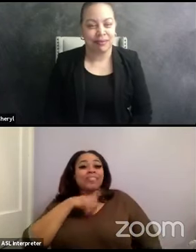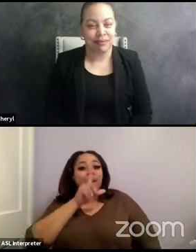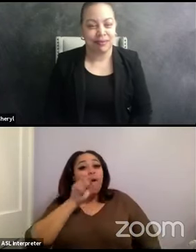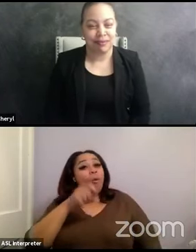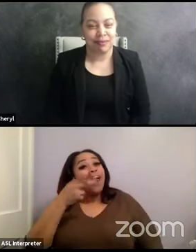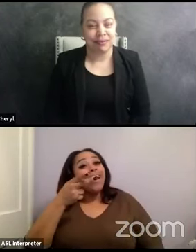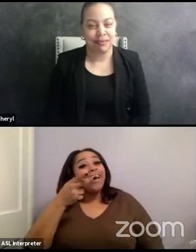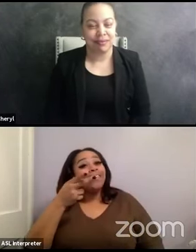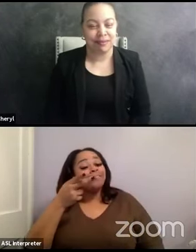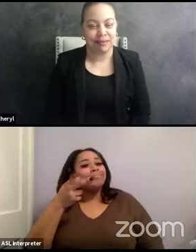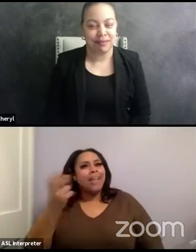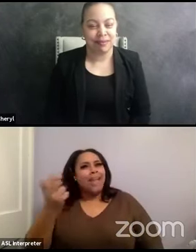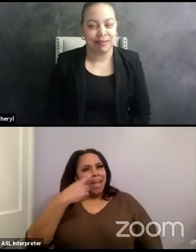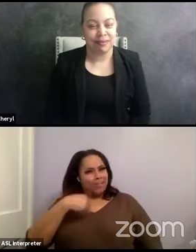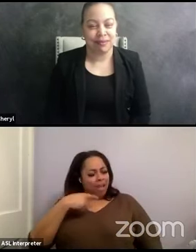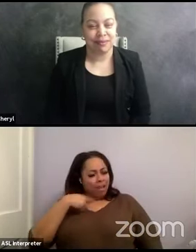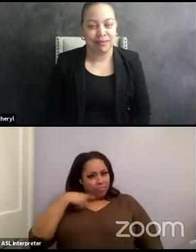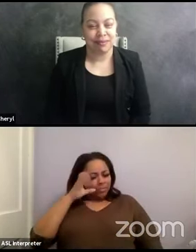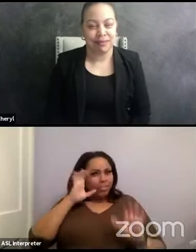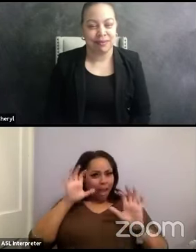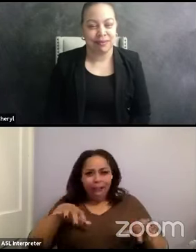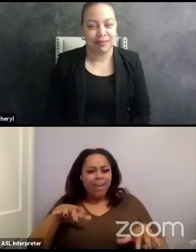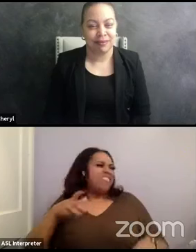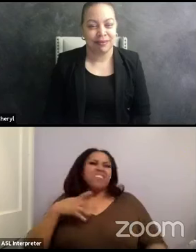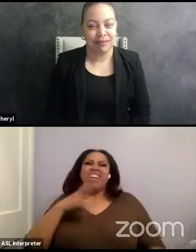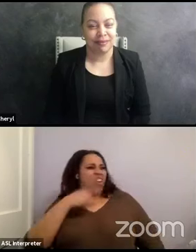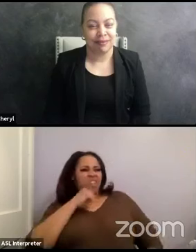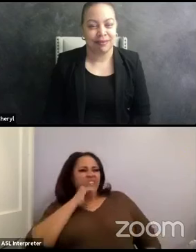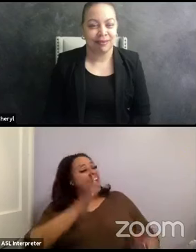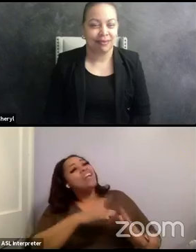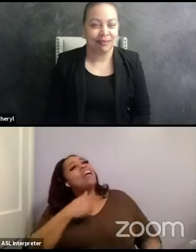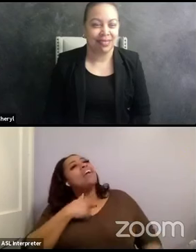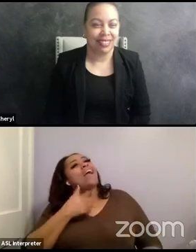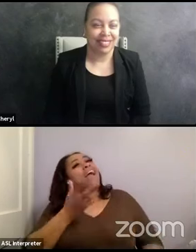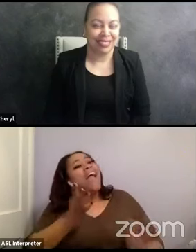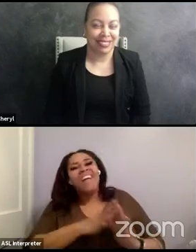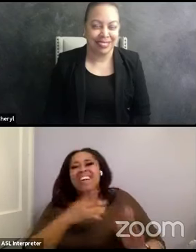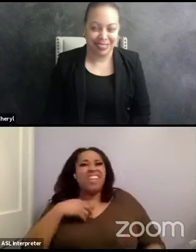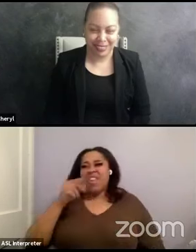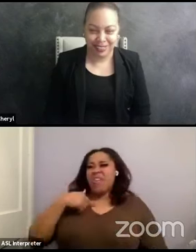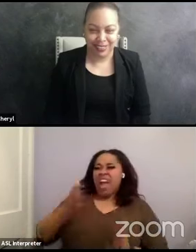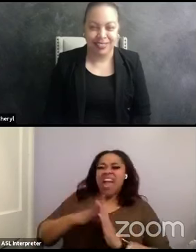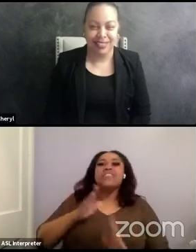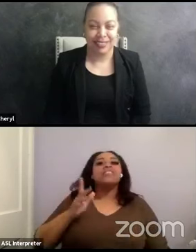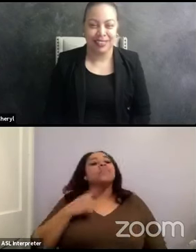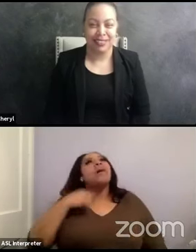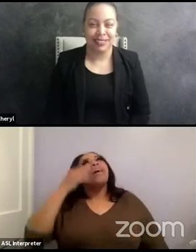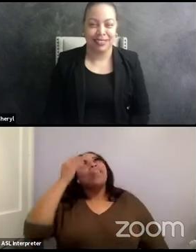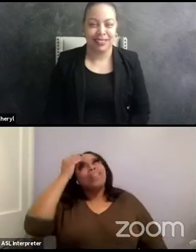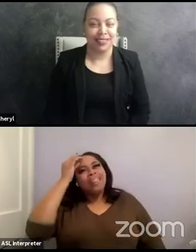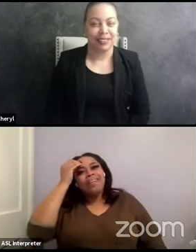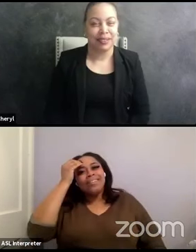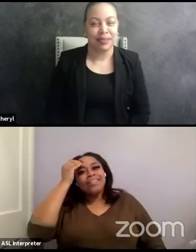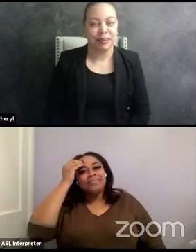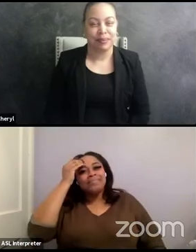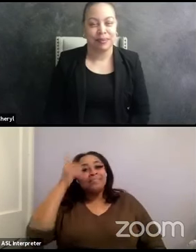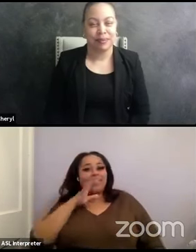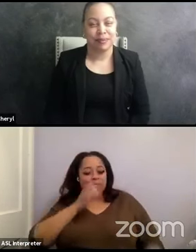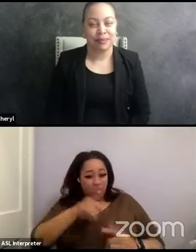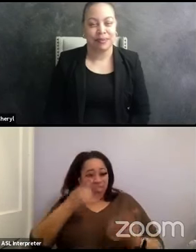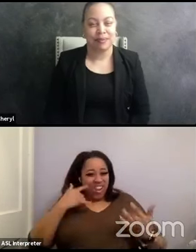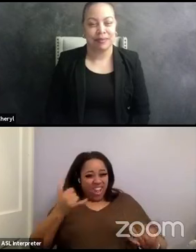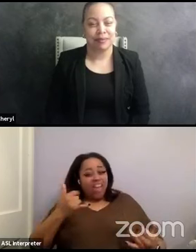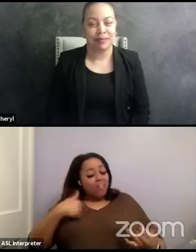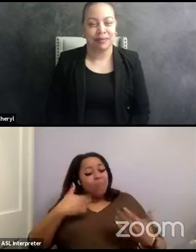was actually shocked by, and I was like, I'm not asking that. He's like, will you ask her? I was like, I'm not asking that. But I've been thinking about it and speaking with you just now, and I'm gonna